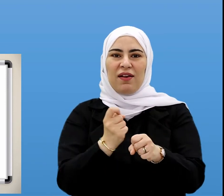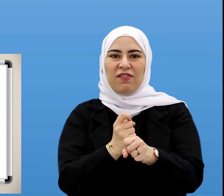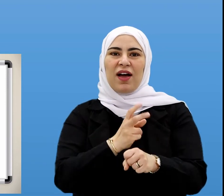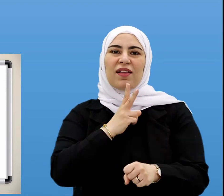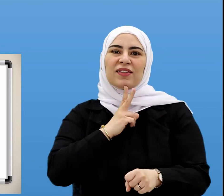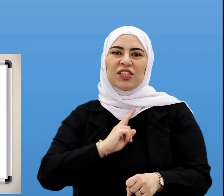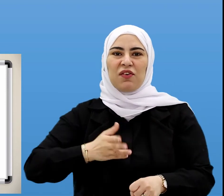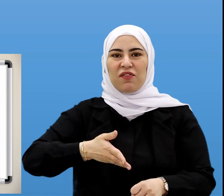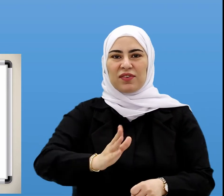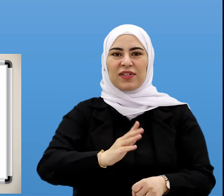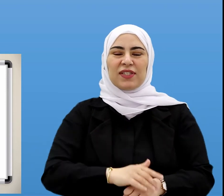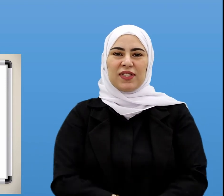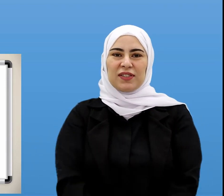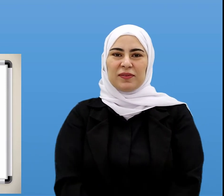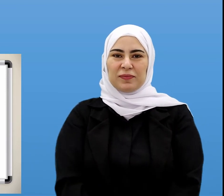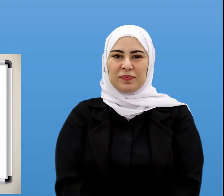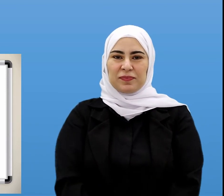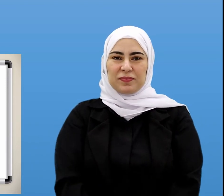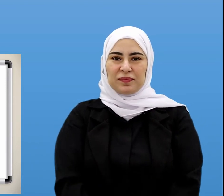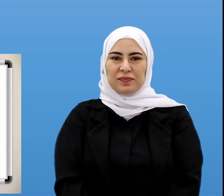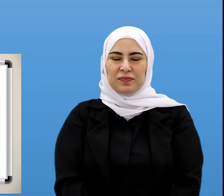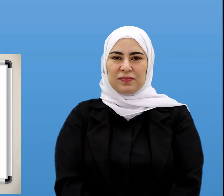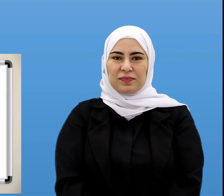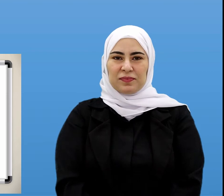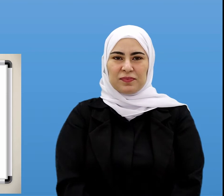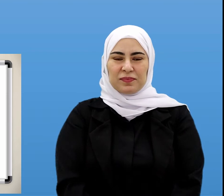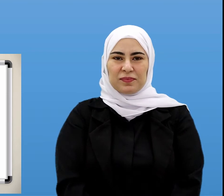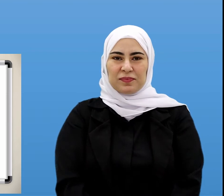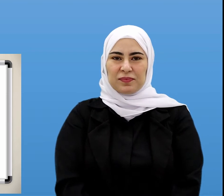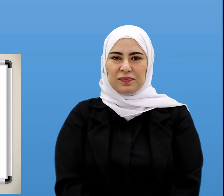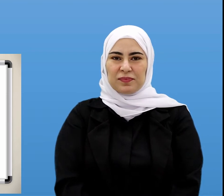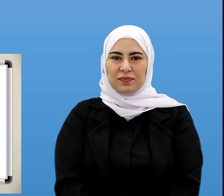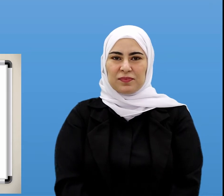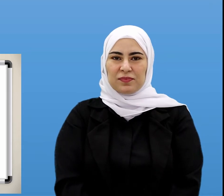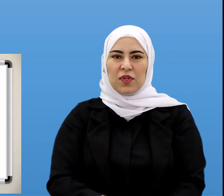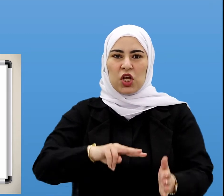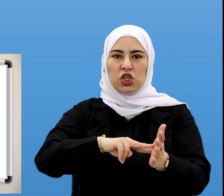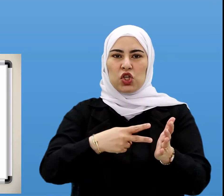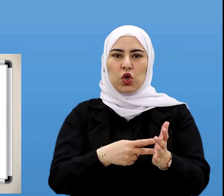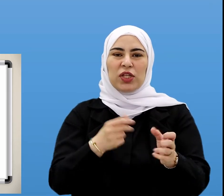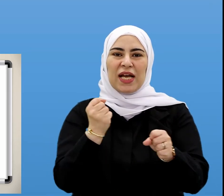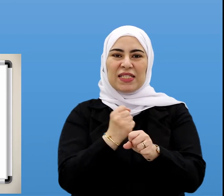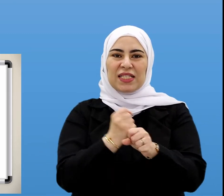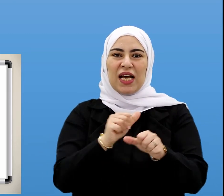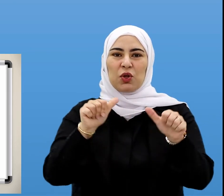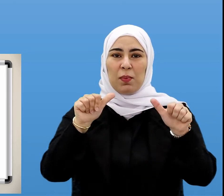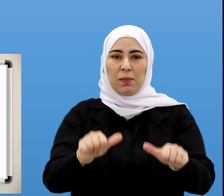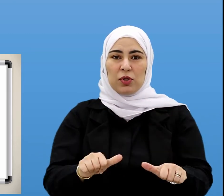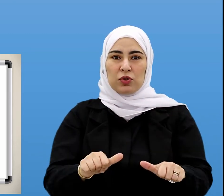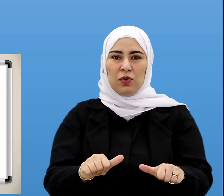indicates or refers to the ability is attend. How to use be able to in present perfect. This